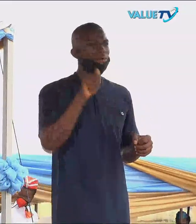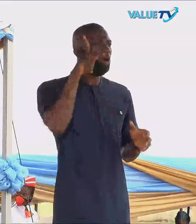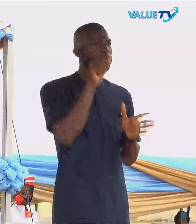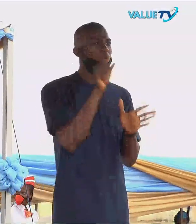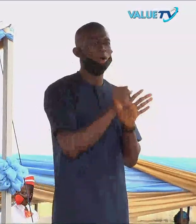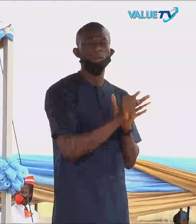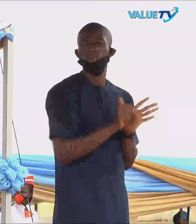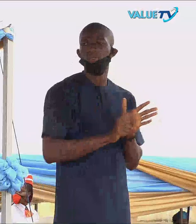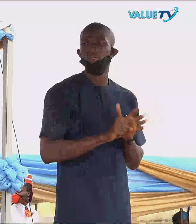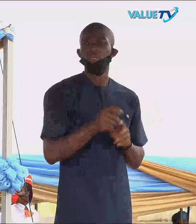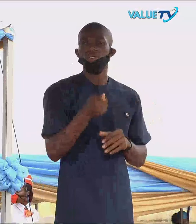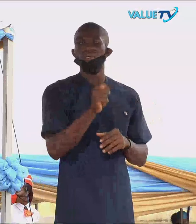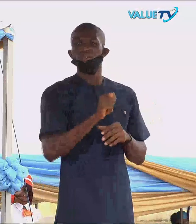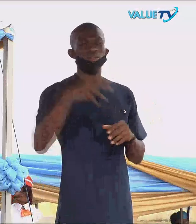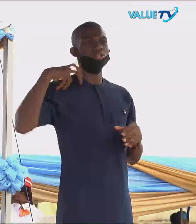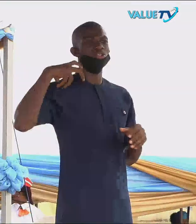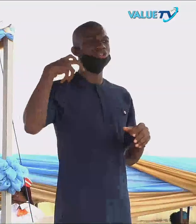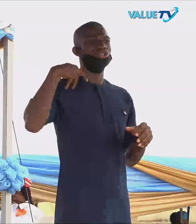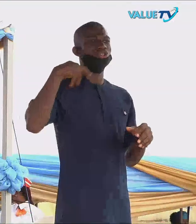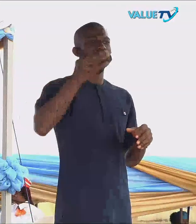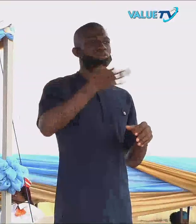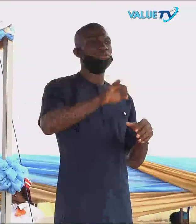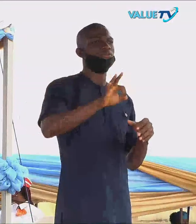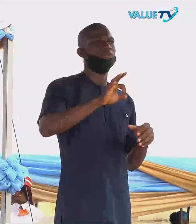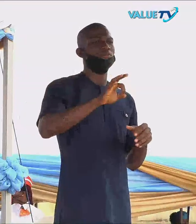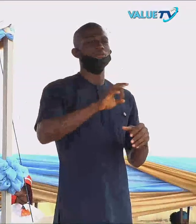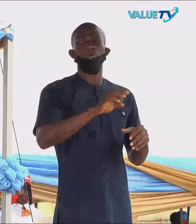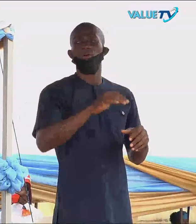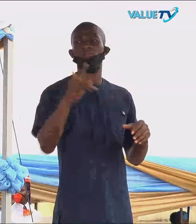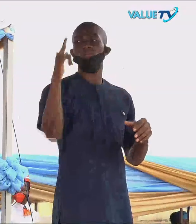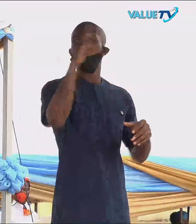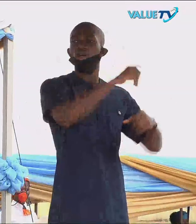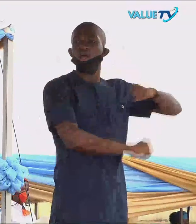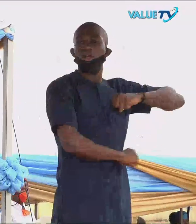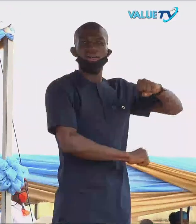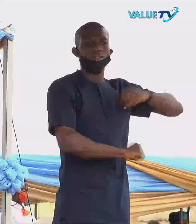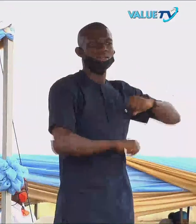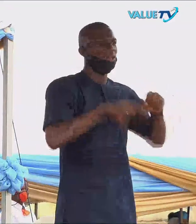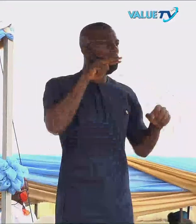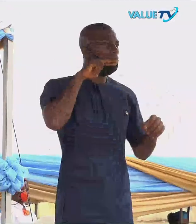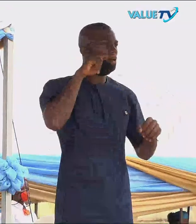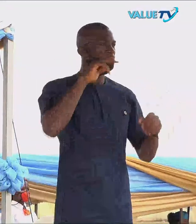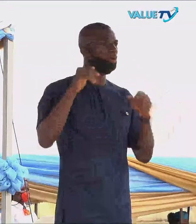the Chief of the Air Staff, the Nigerian Air Force family,